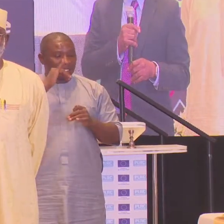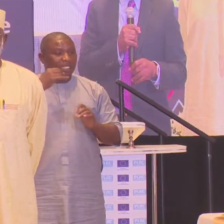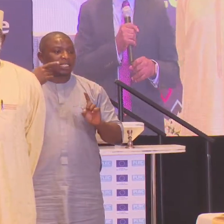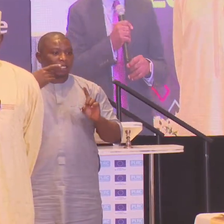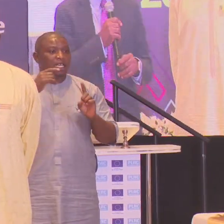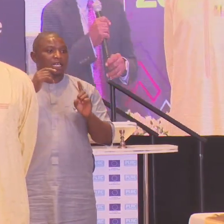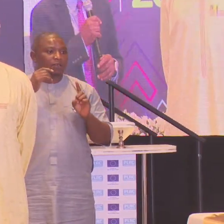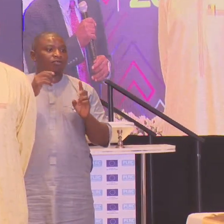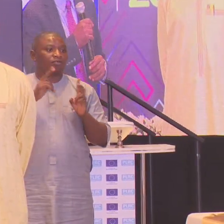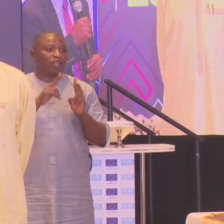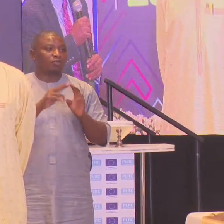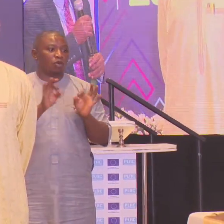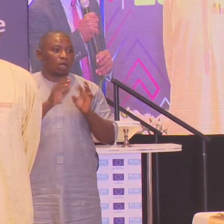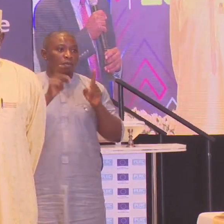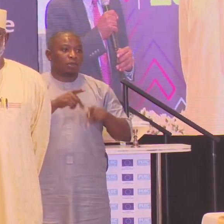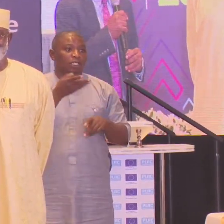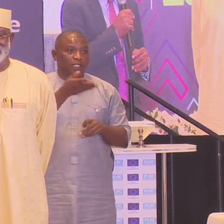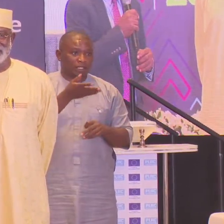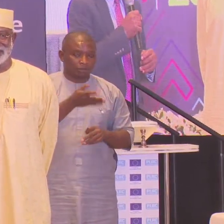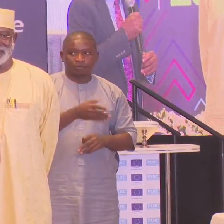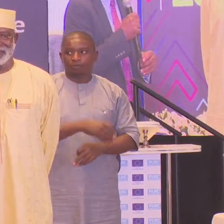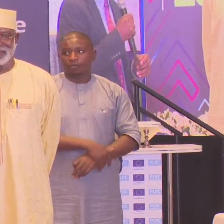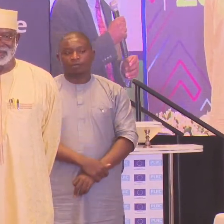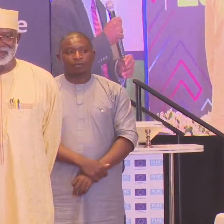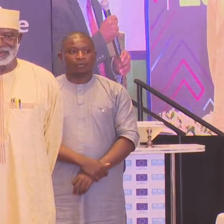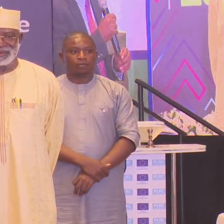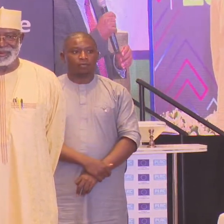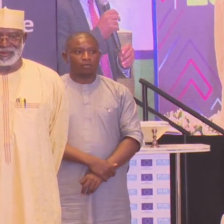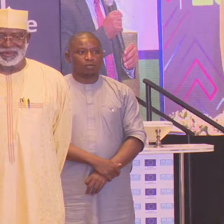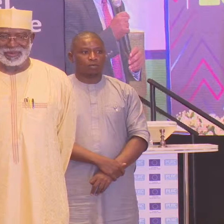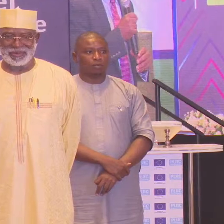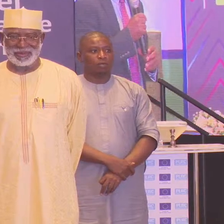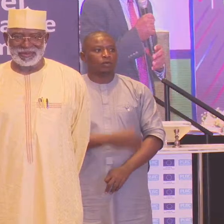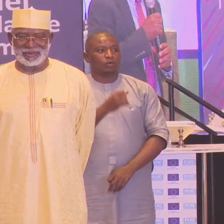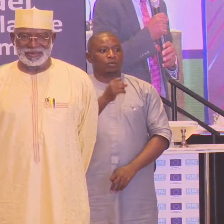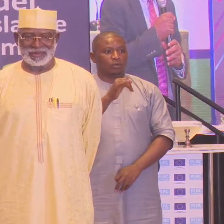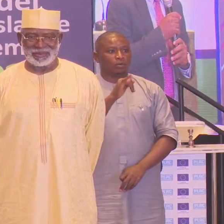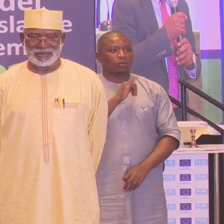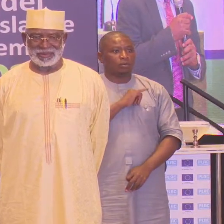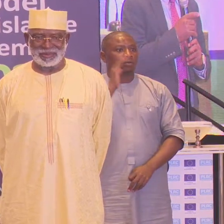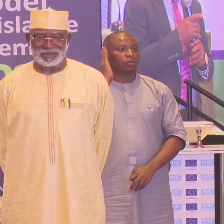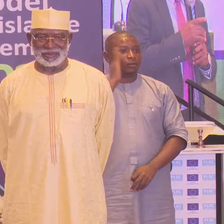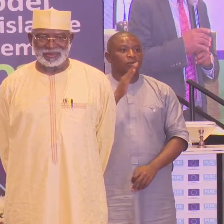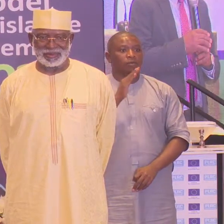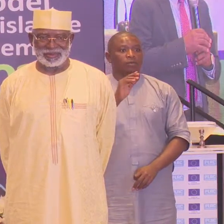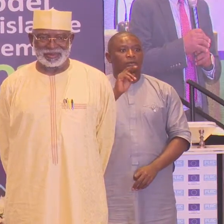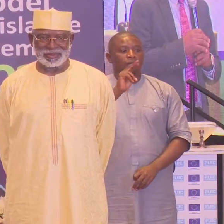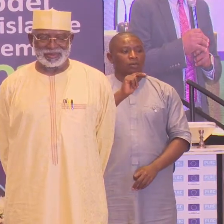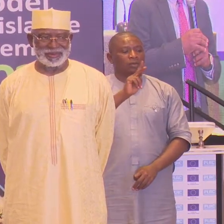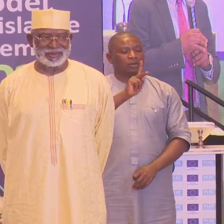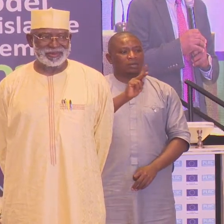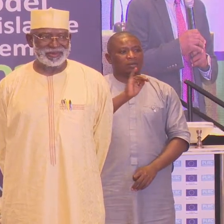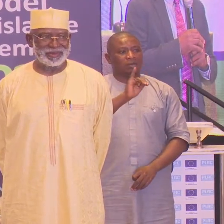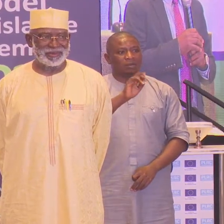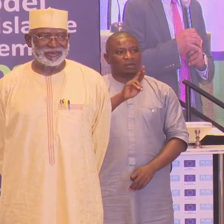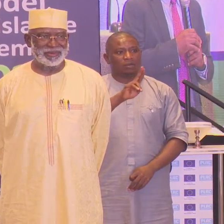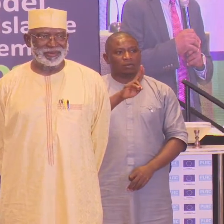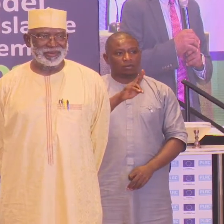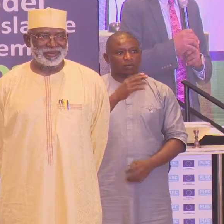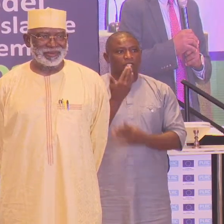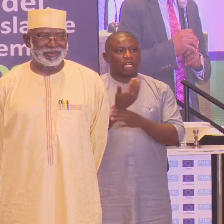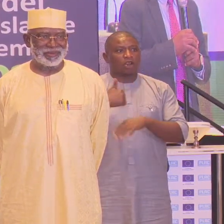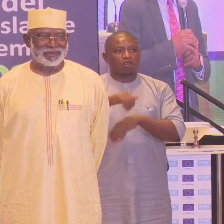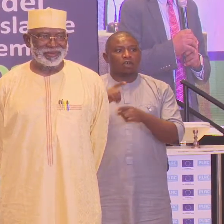that. Benga, I'm so happy that you're able to join us. So I will, Kiru, perhaps hand over to you.